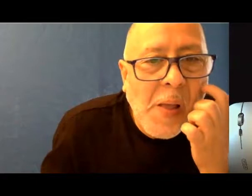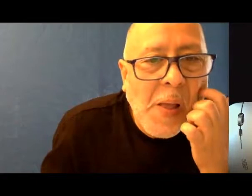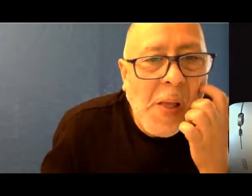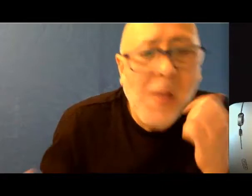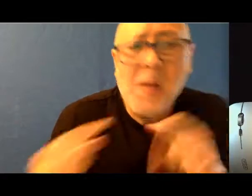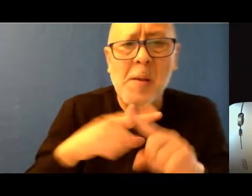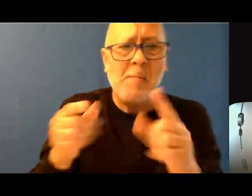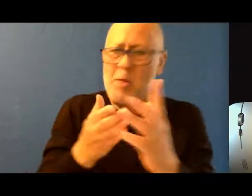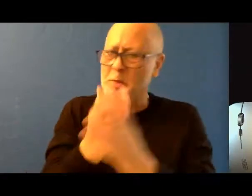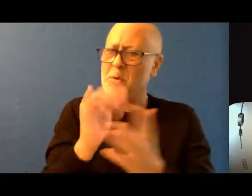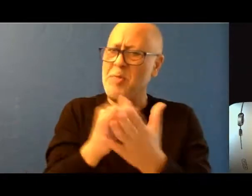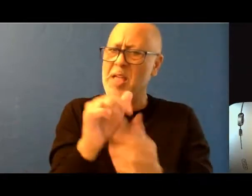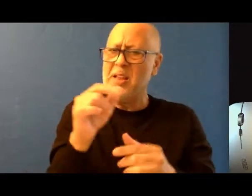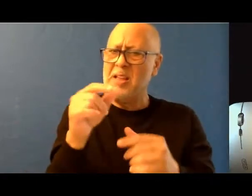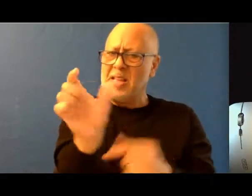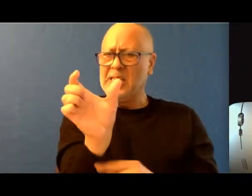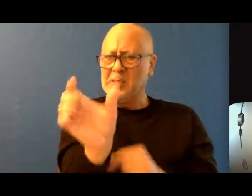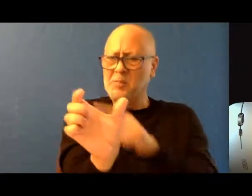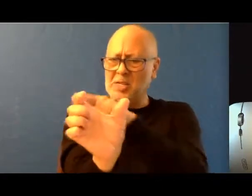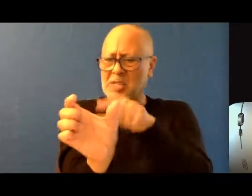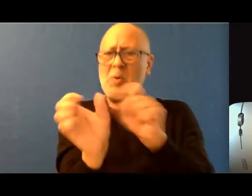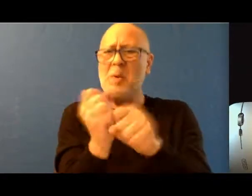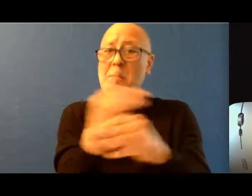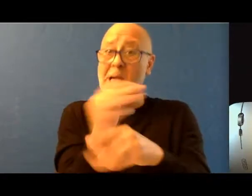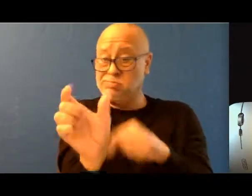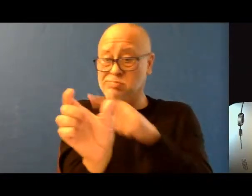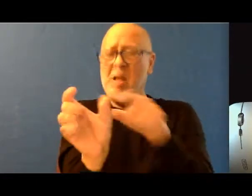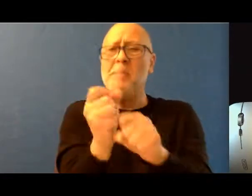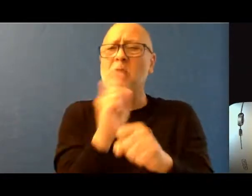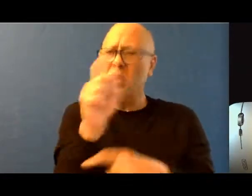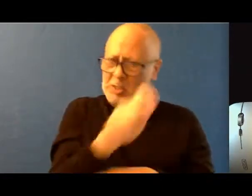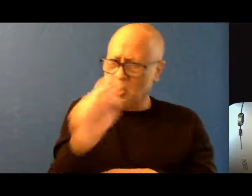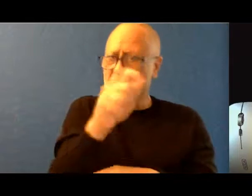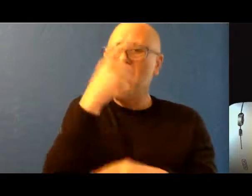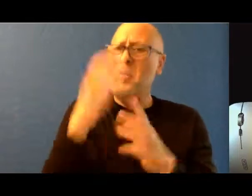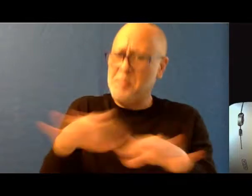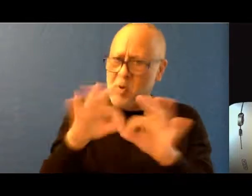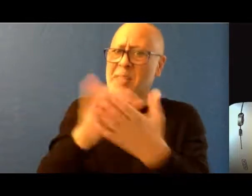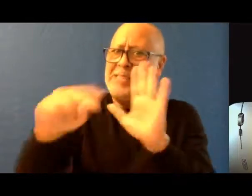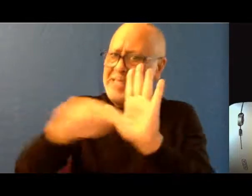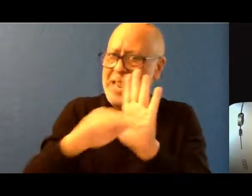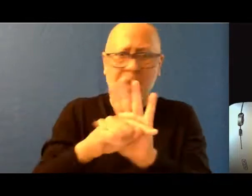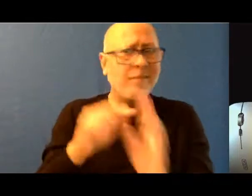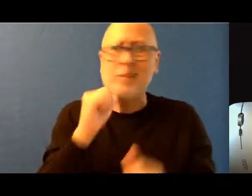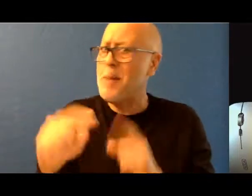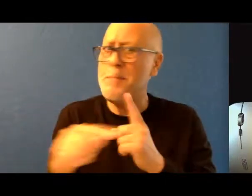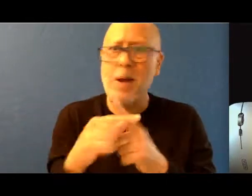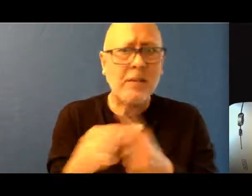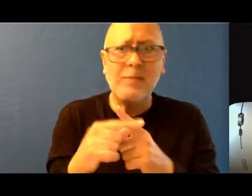But throughout the expression, I want to make sure that I circle that in front because that's important that it's negative as opposed to a